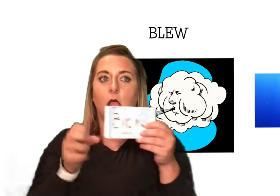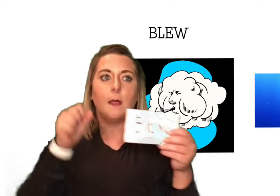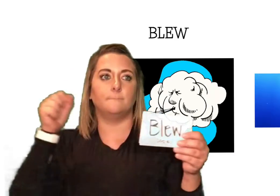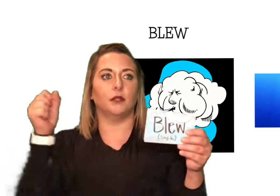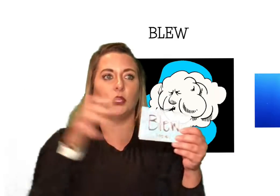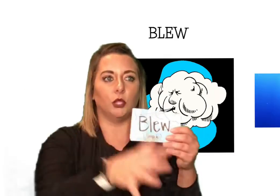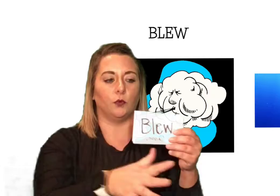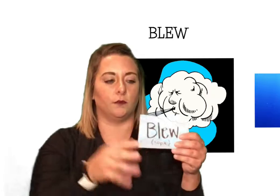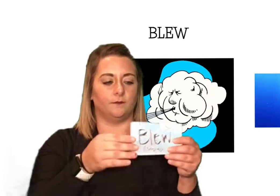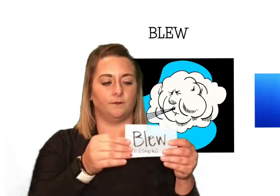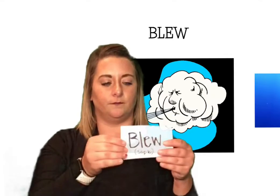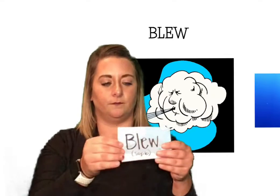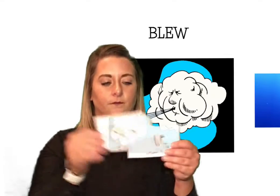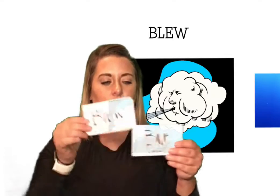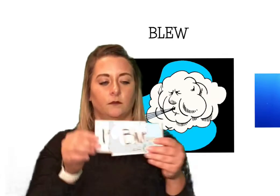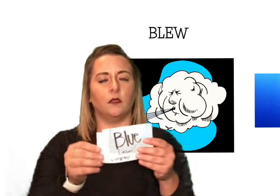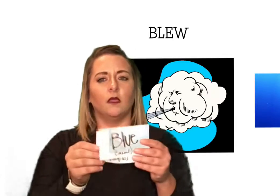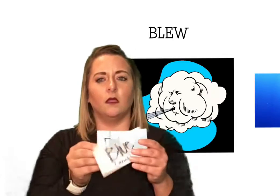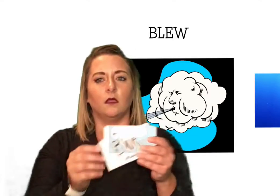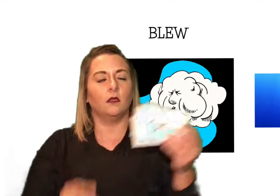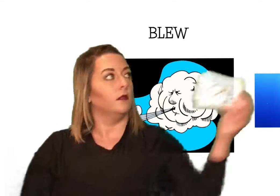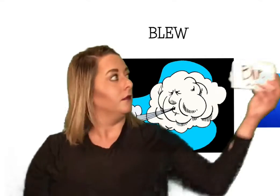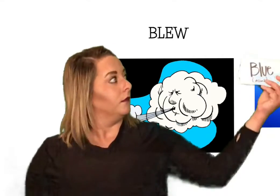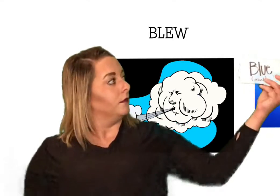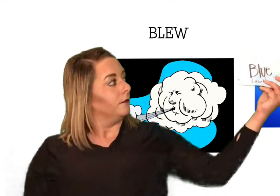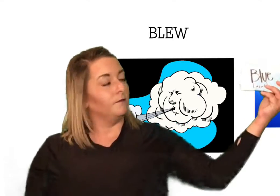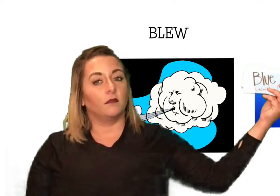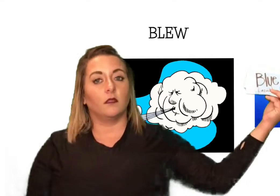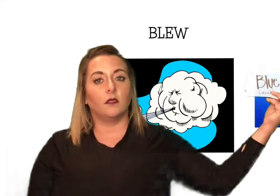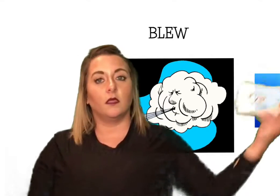wind blew.